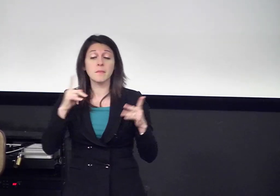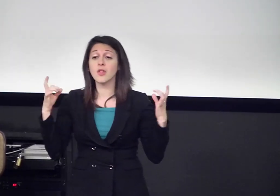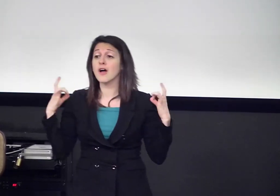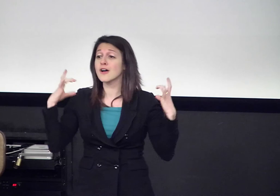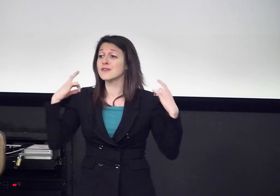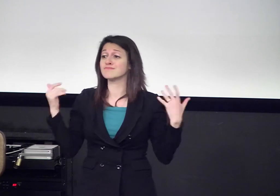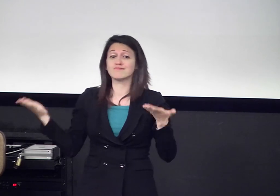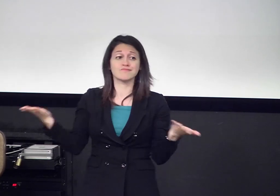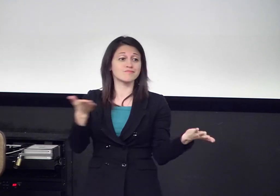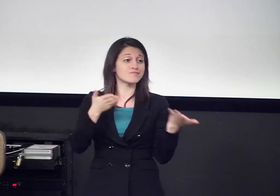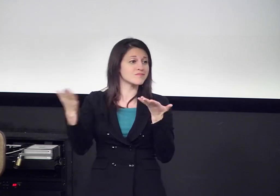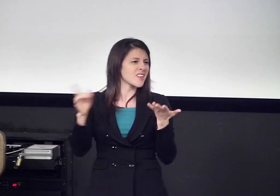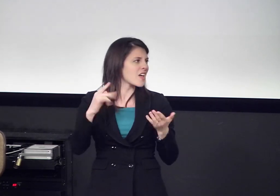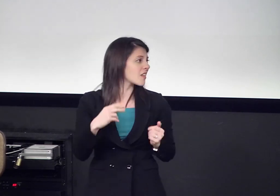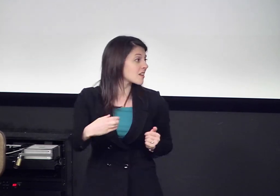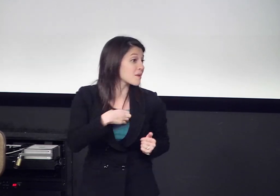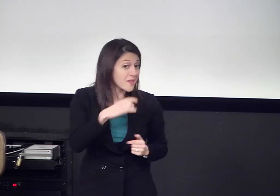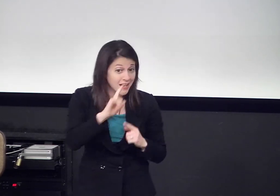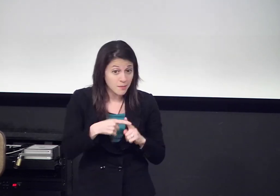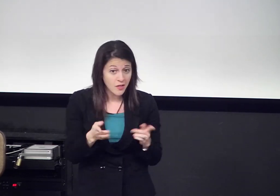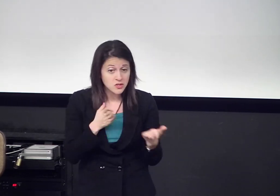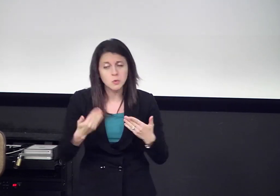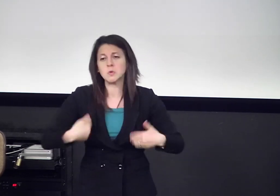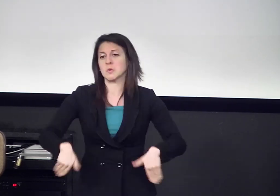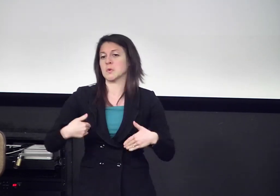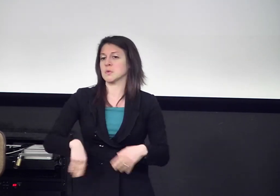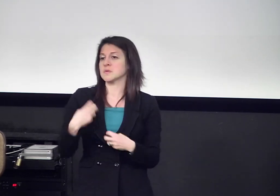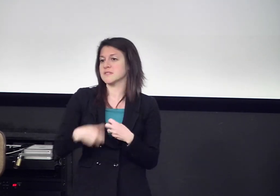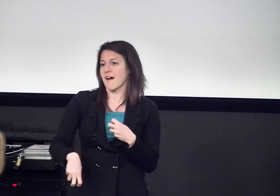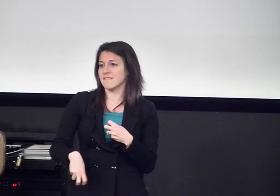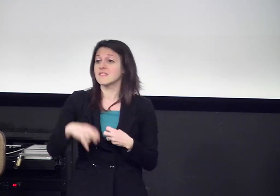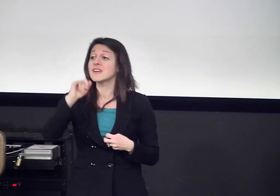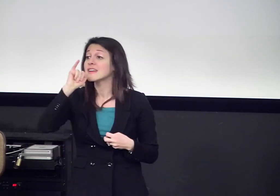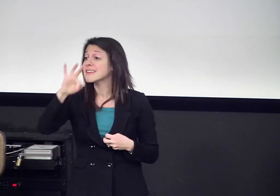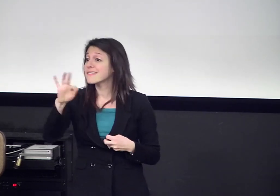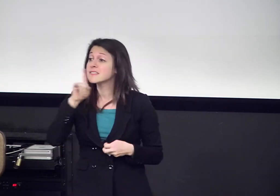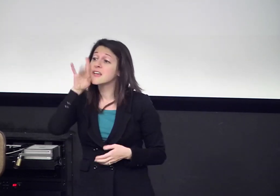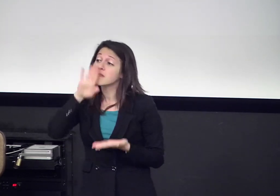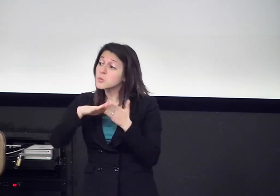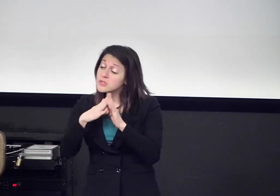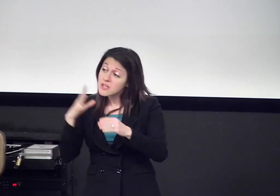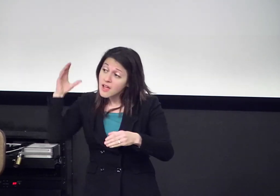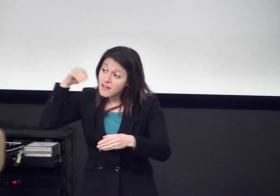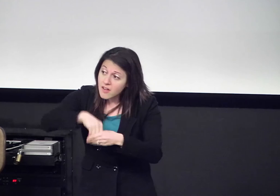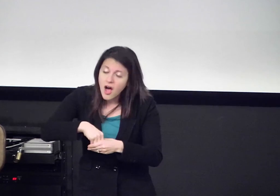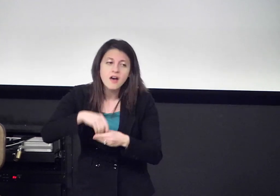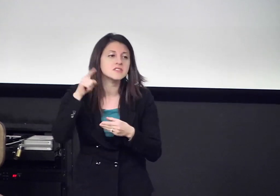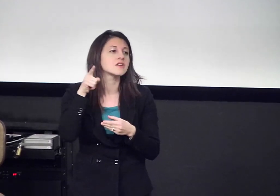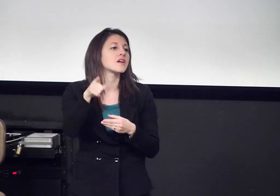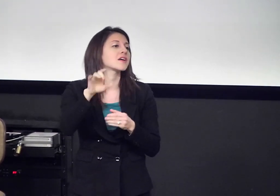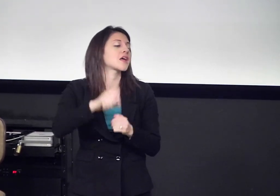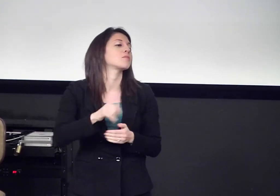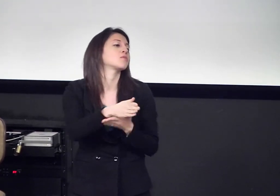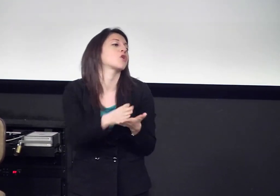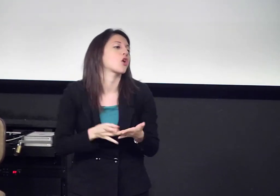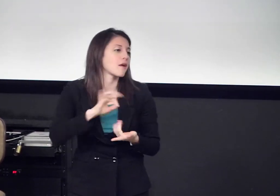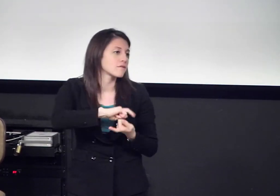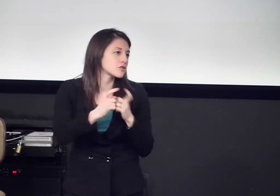well as providers, and deaf community members haven't really been at the forefront of that. If we have the involvement from the deaf